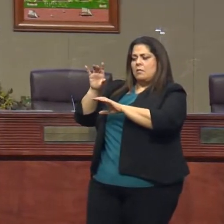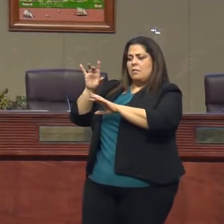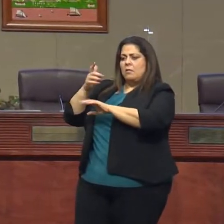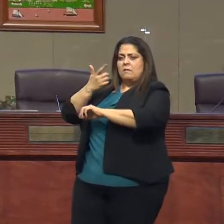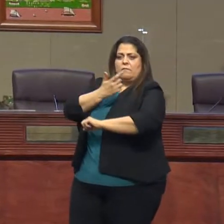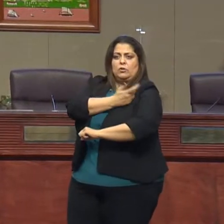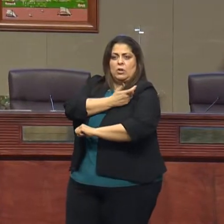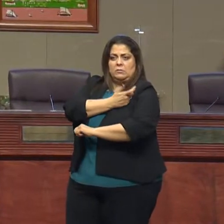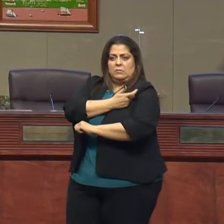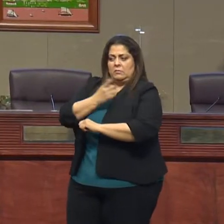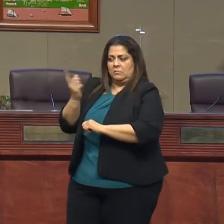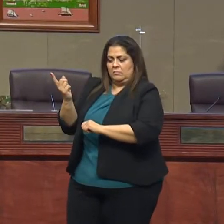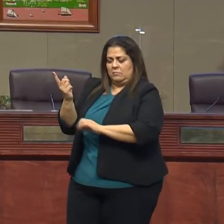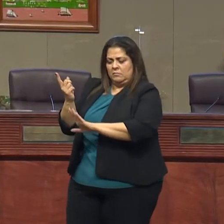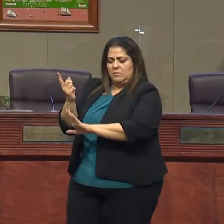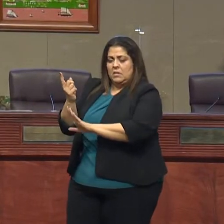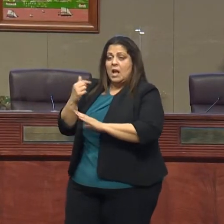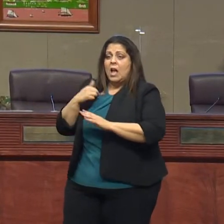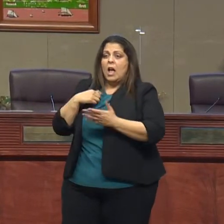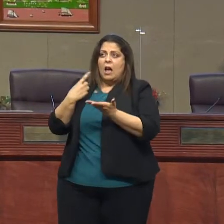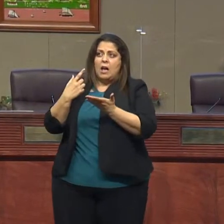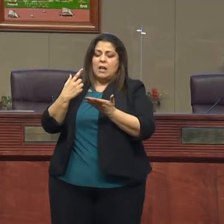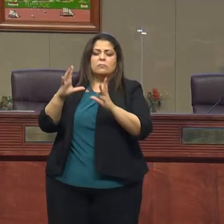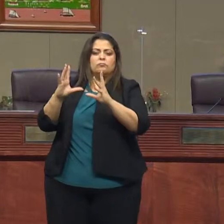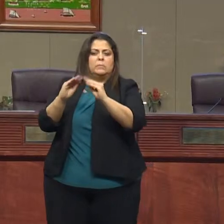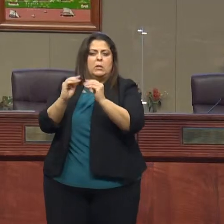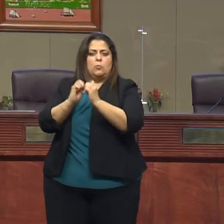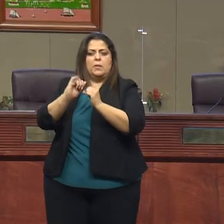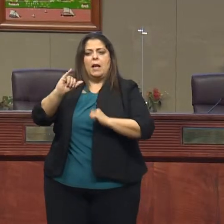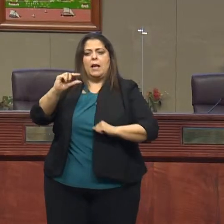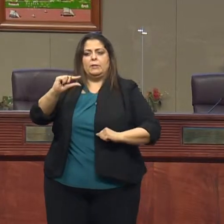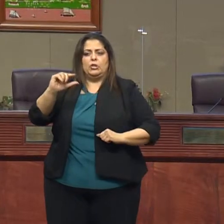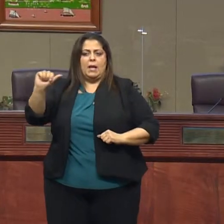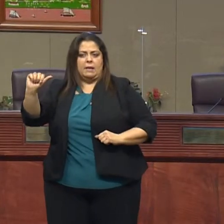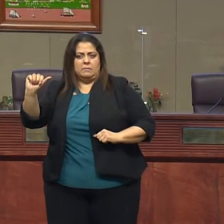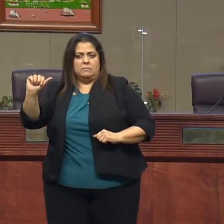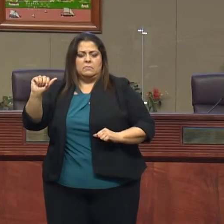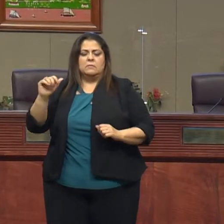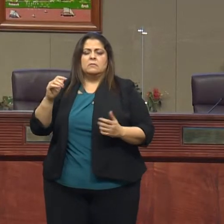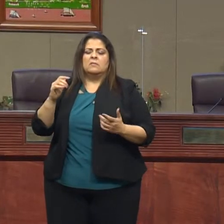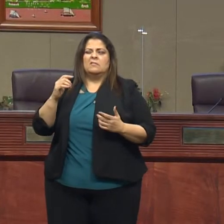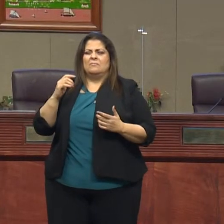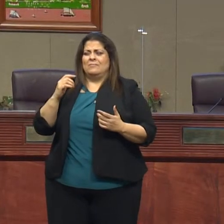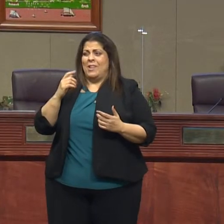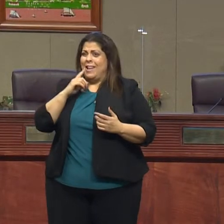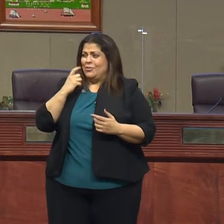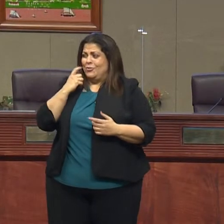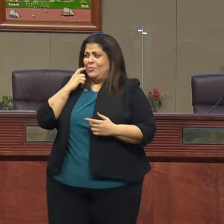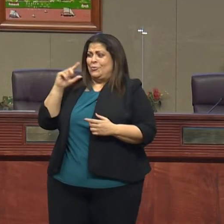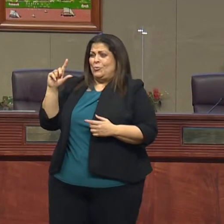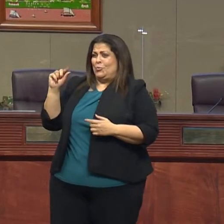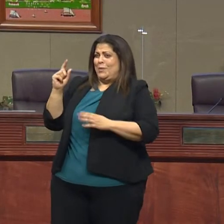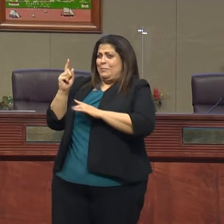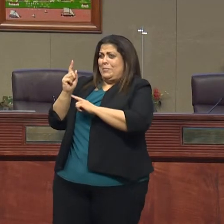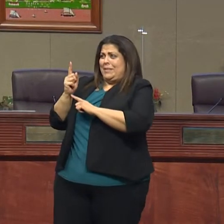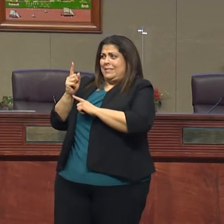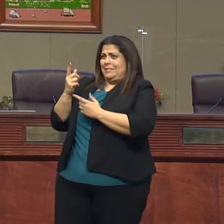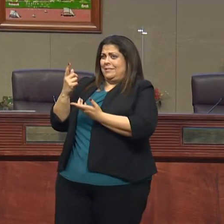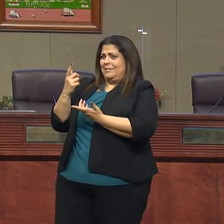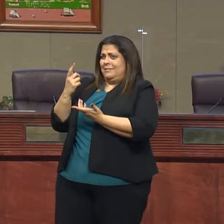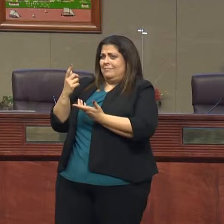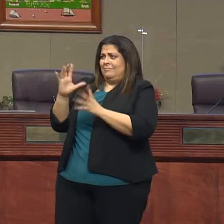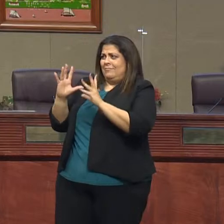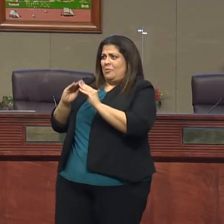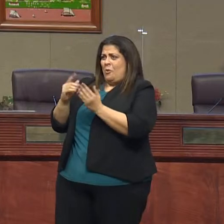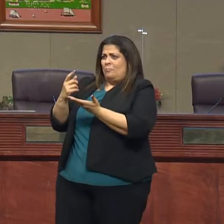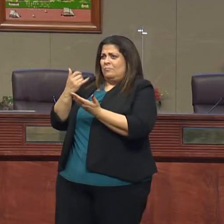on the call with the IGA within the last 20 minutes, they were indicating